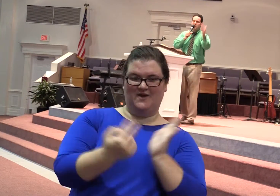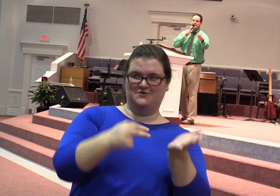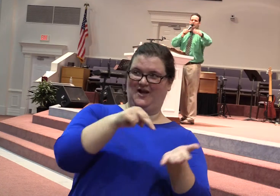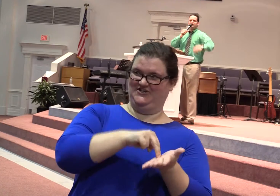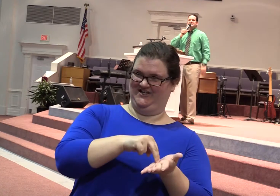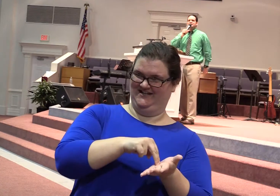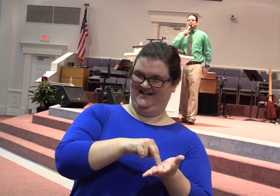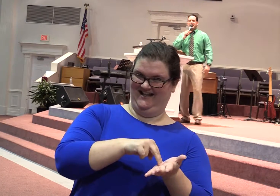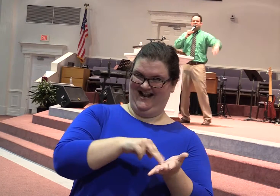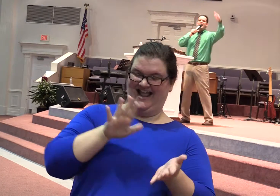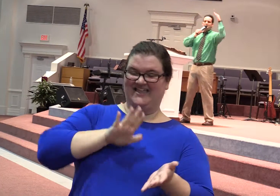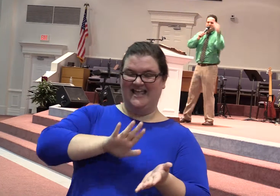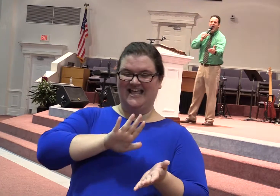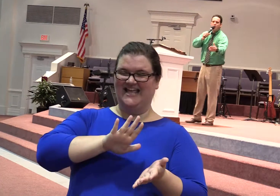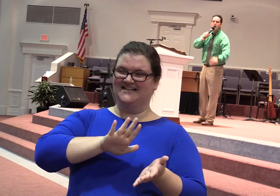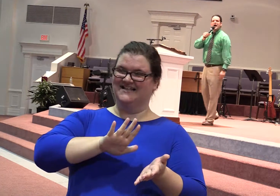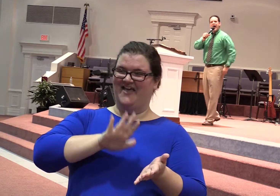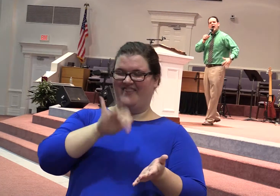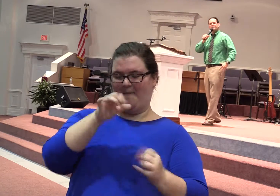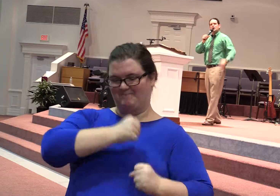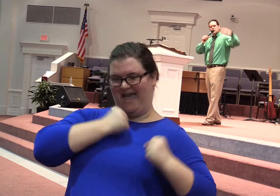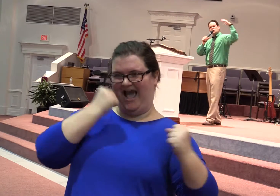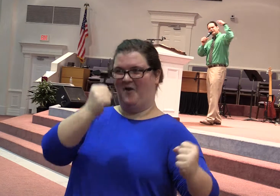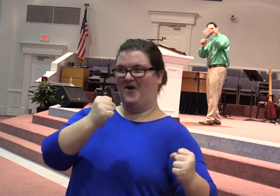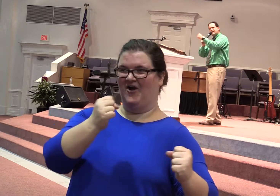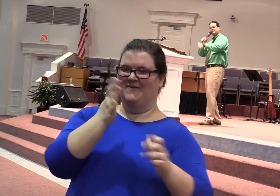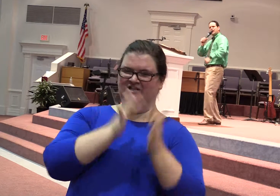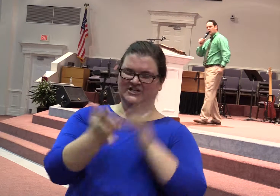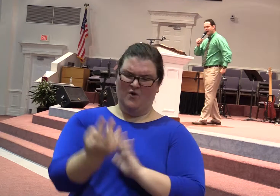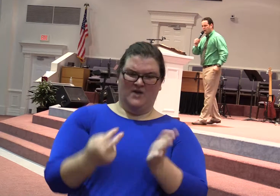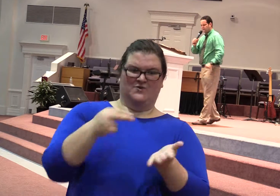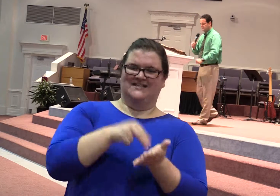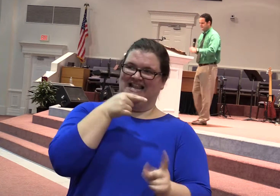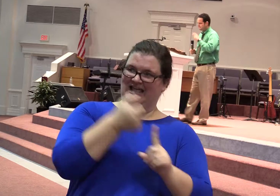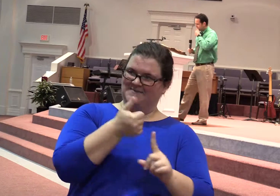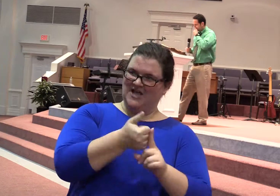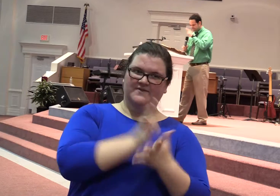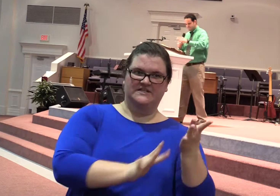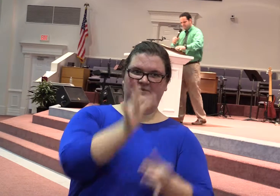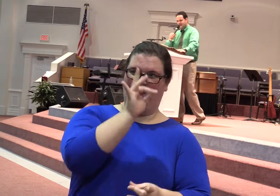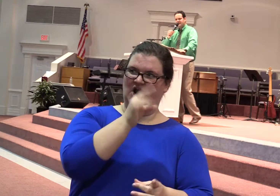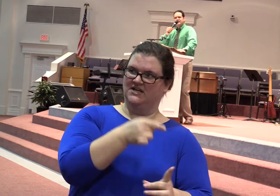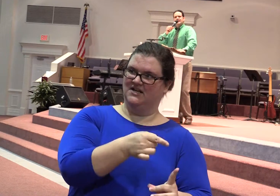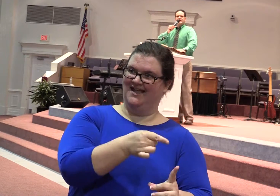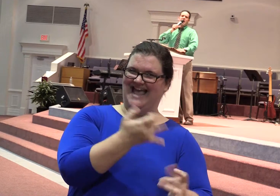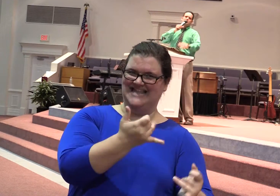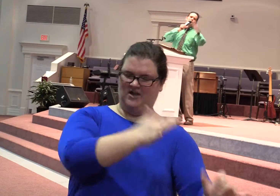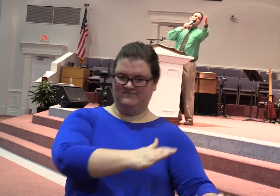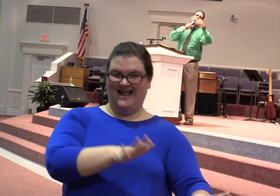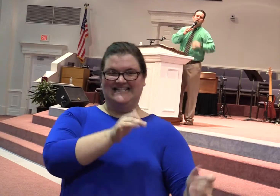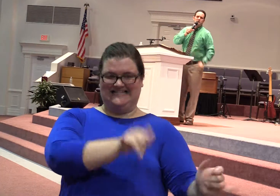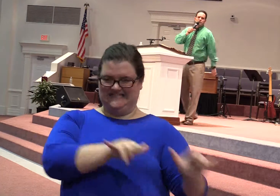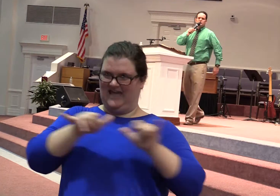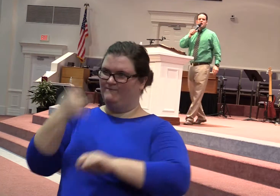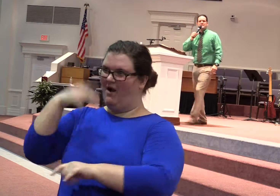that dunamis. That's that power after you receive the Holy Ghost. Yeah. Yeah, man. And how do you